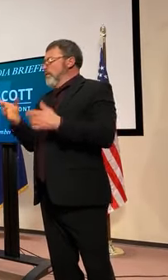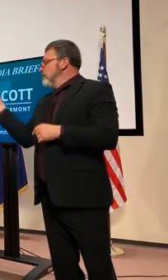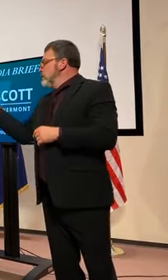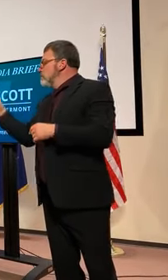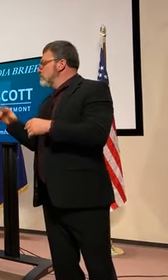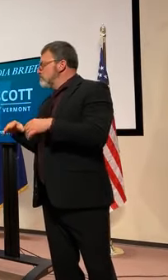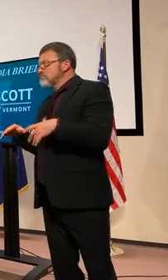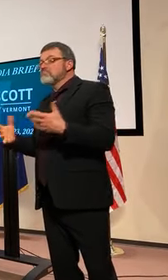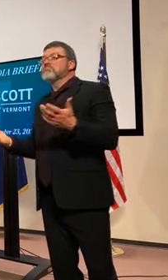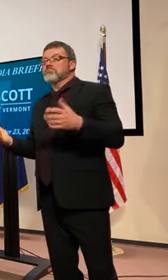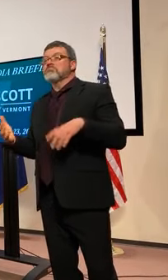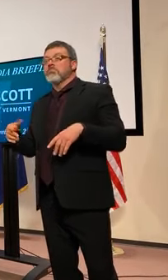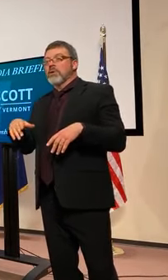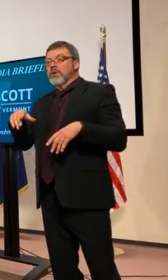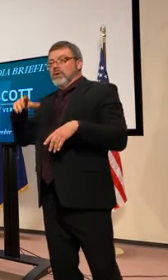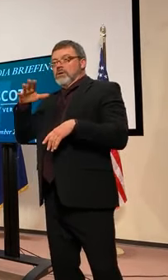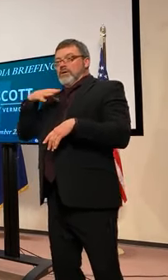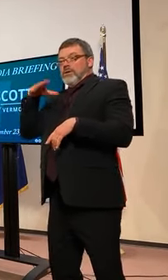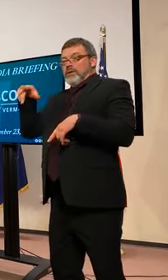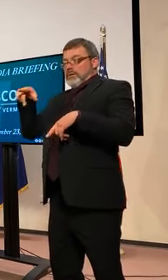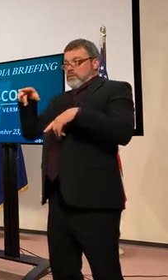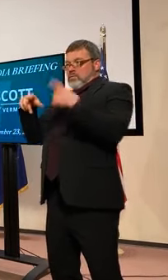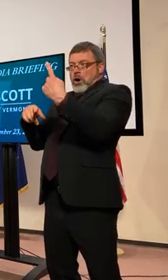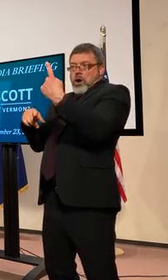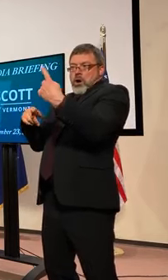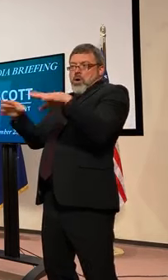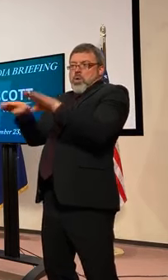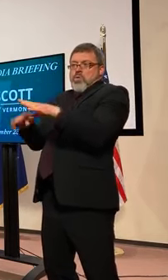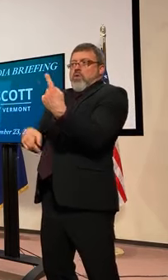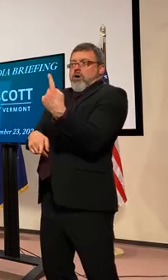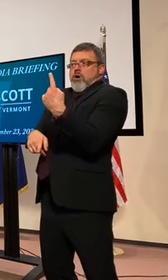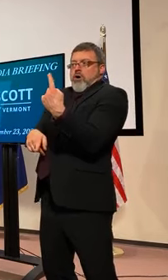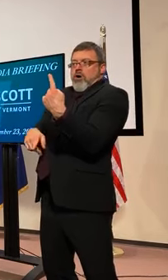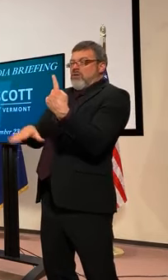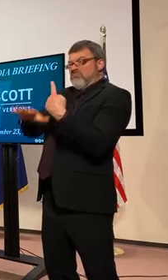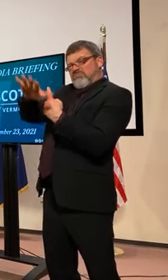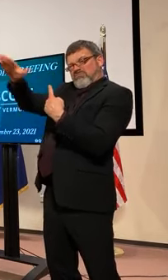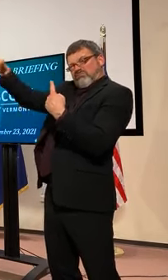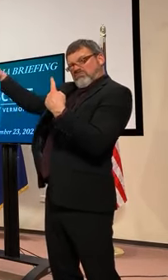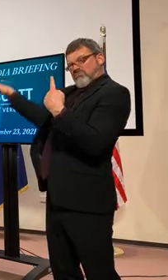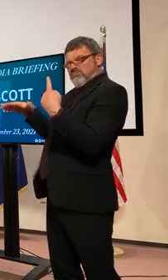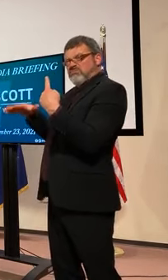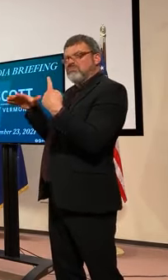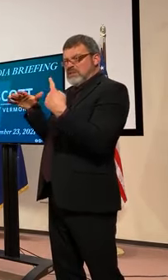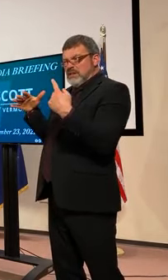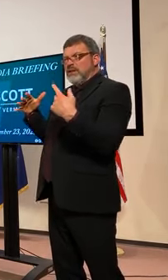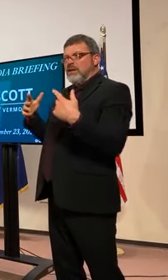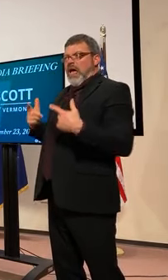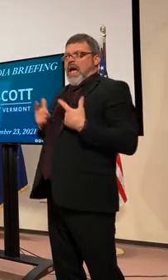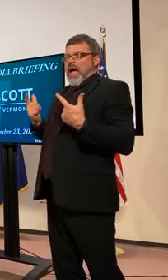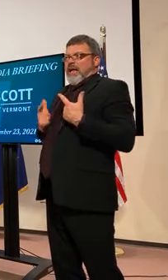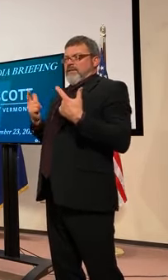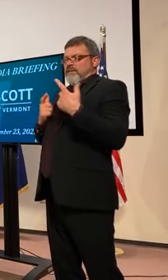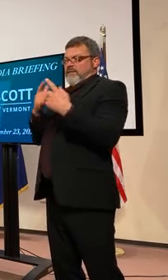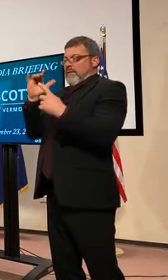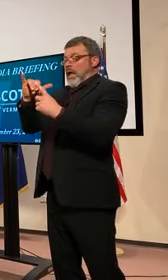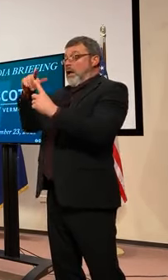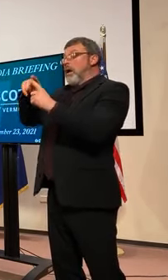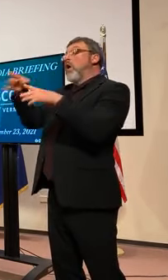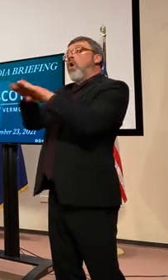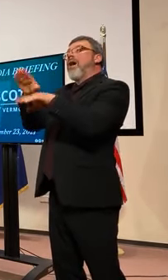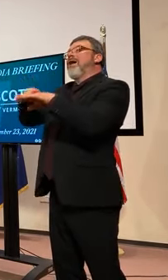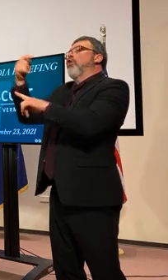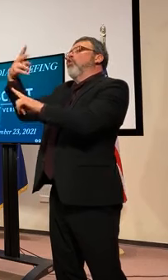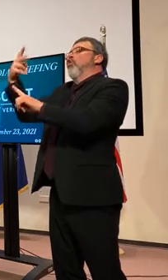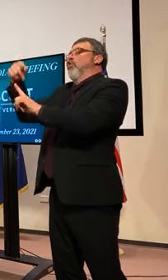Yeah, the only day that we won't be testing is going to be Thursday. We will be testing on Wednesday. We will be testing